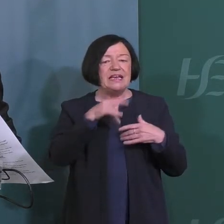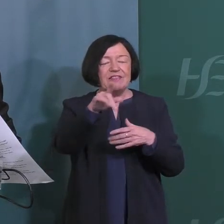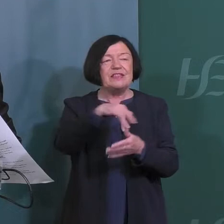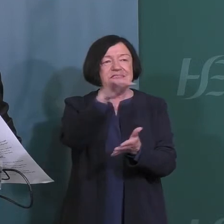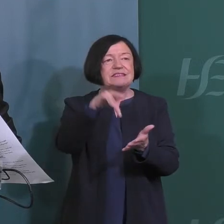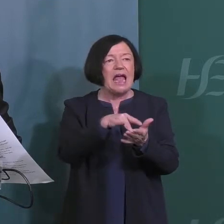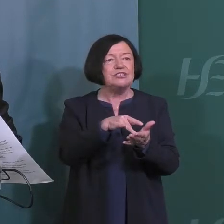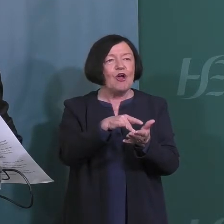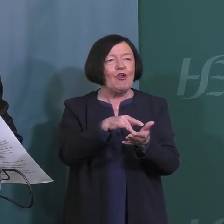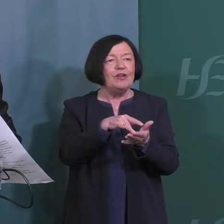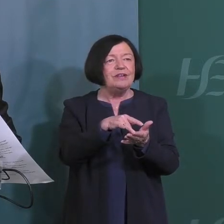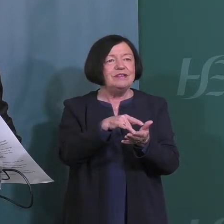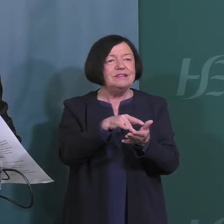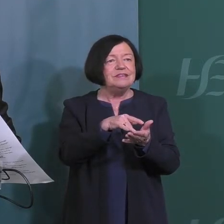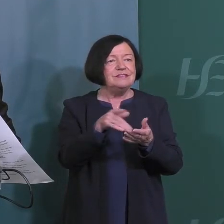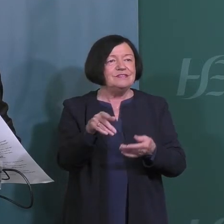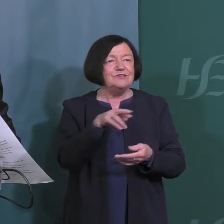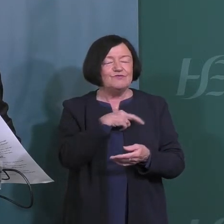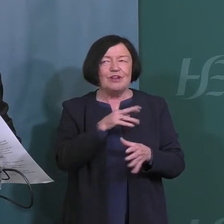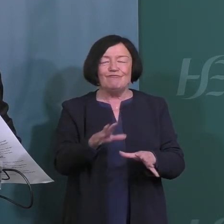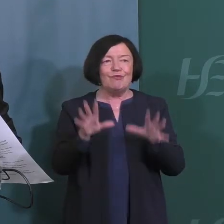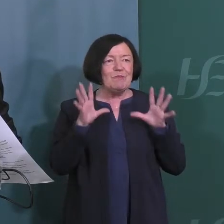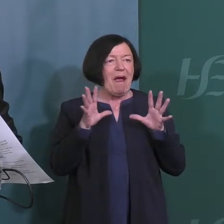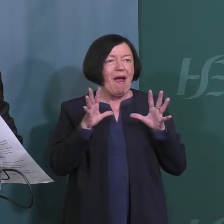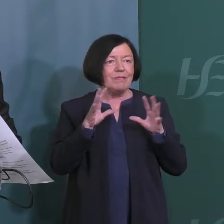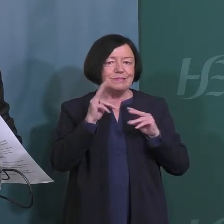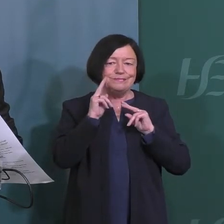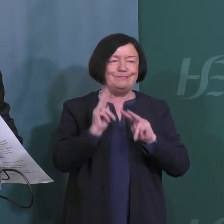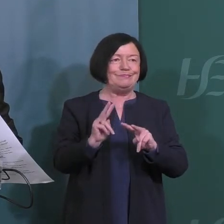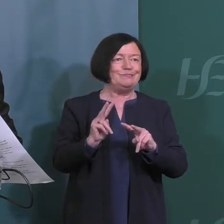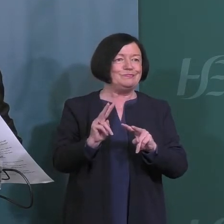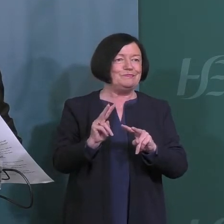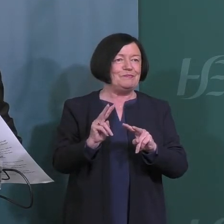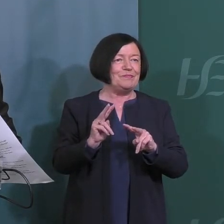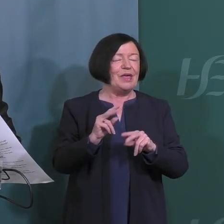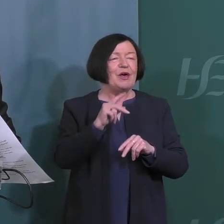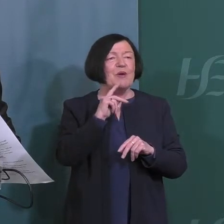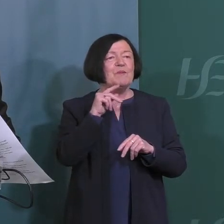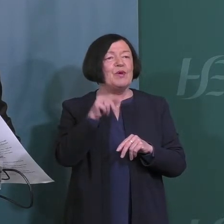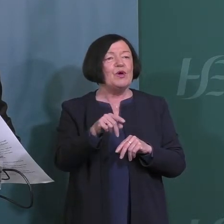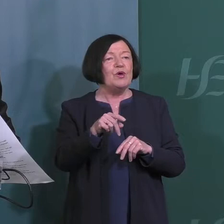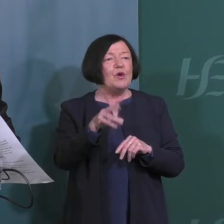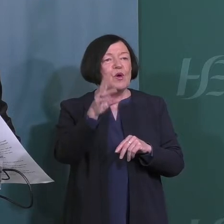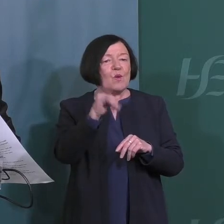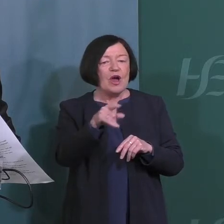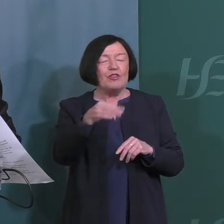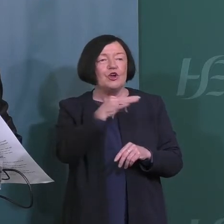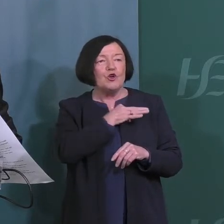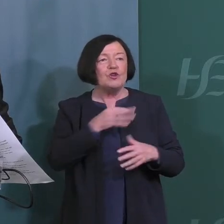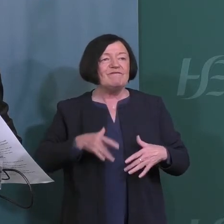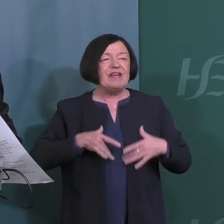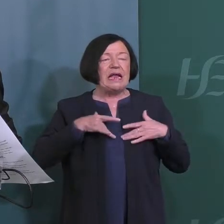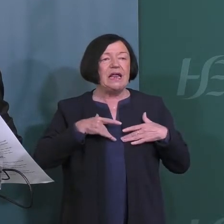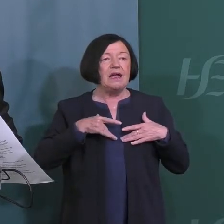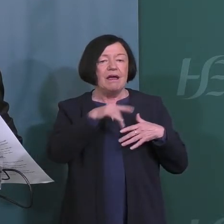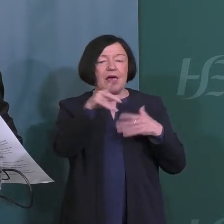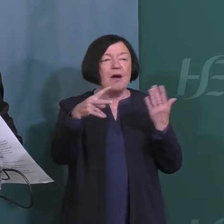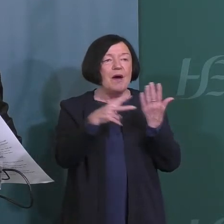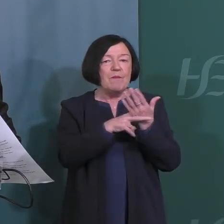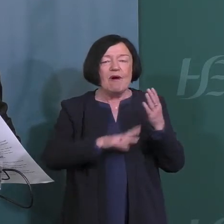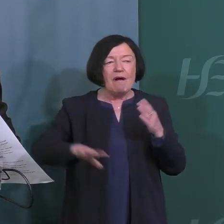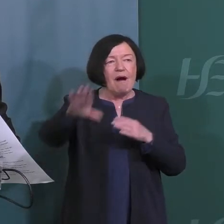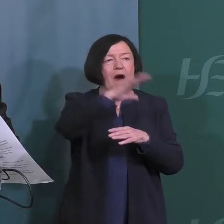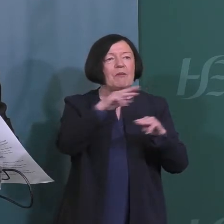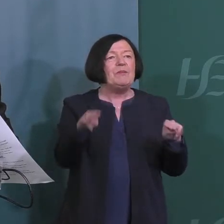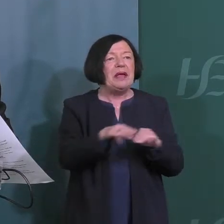centres each day was really remarkable to see. But also the wider good feeling amongst the whole